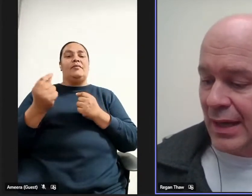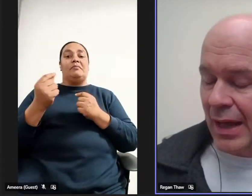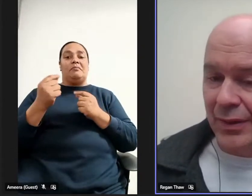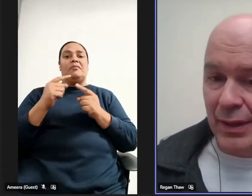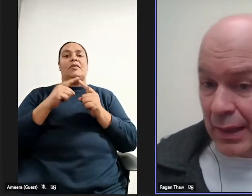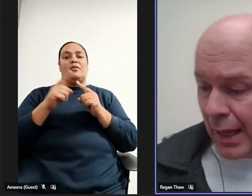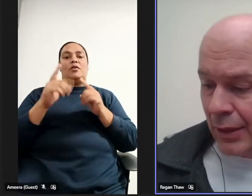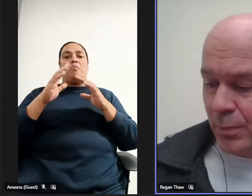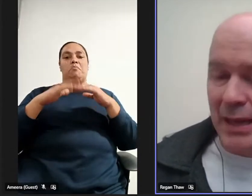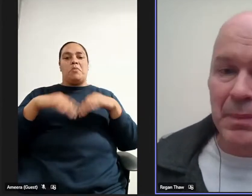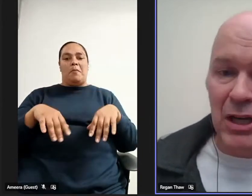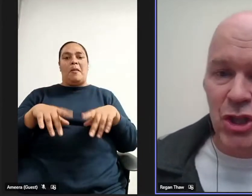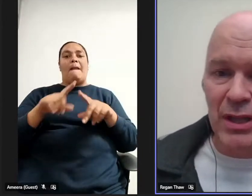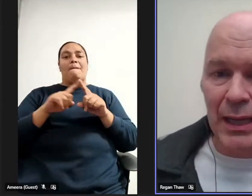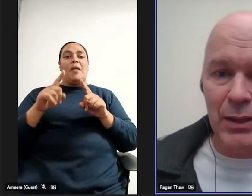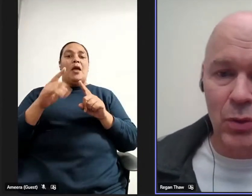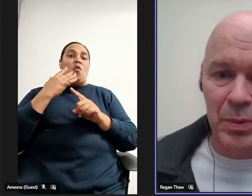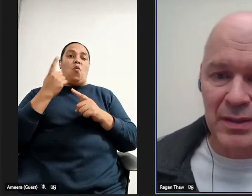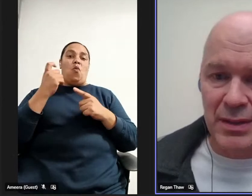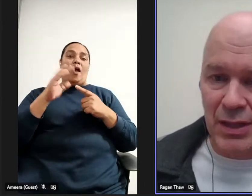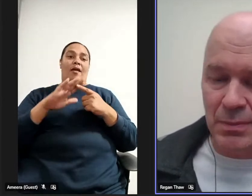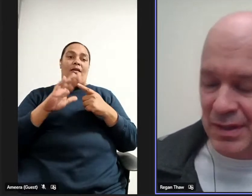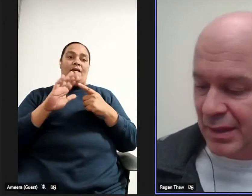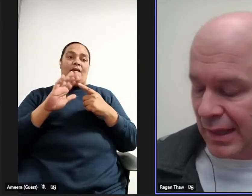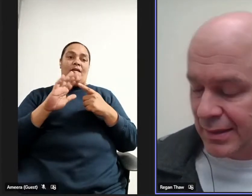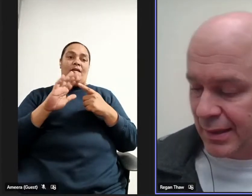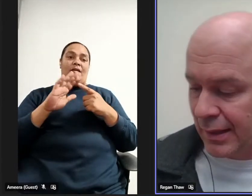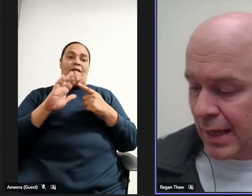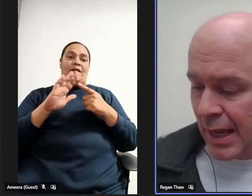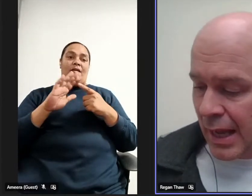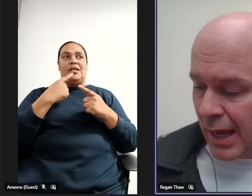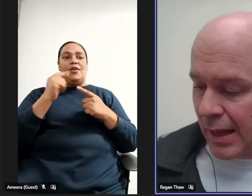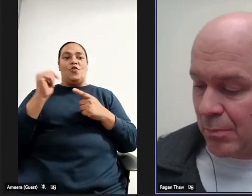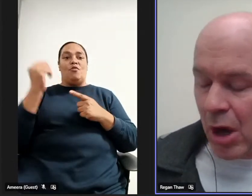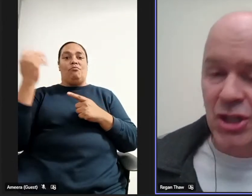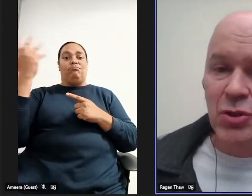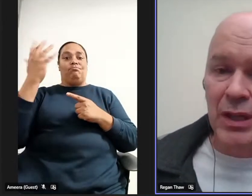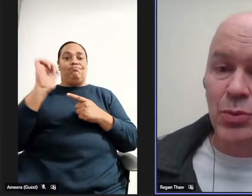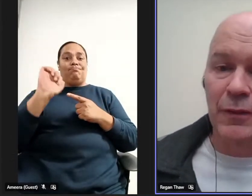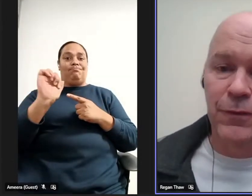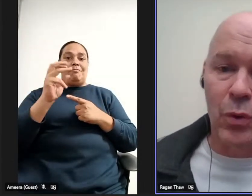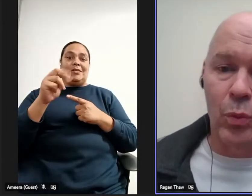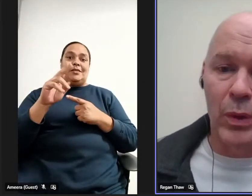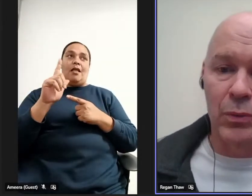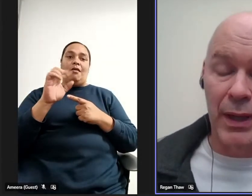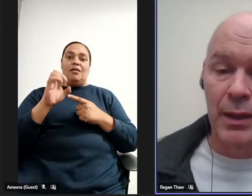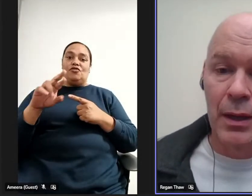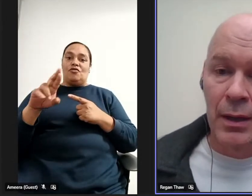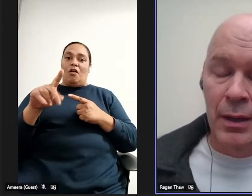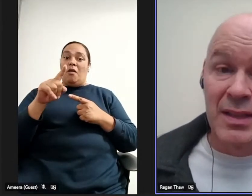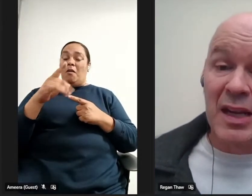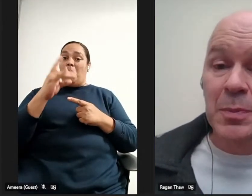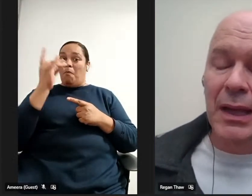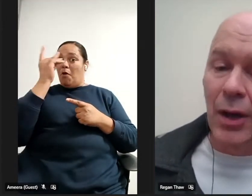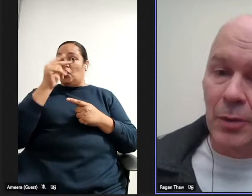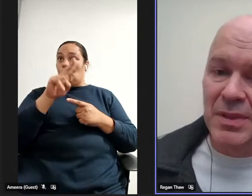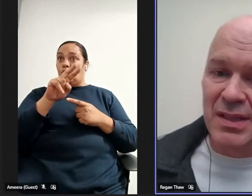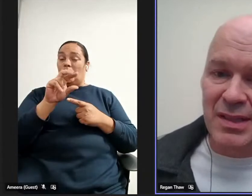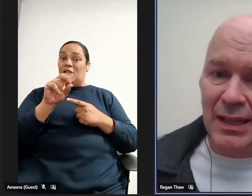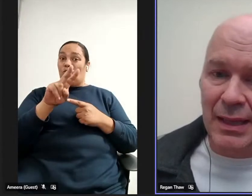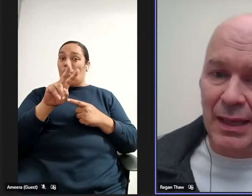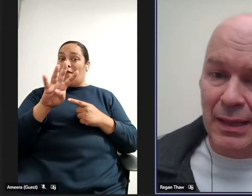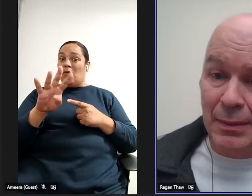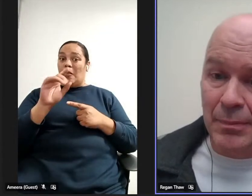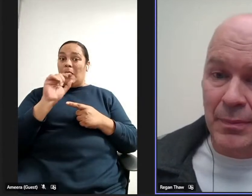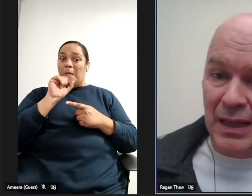then one other, you made mention in your presentation, Mr. Lester, March 2024, when we desperately